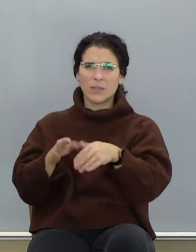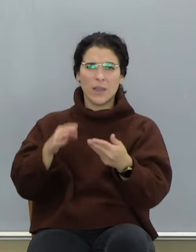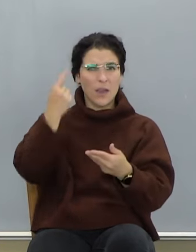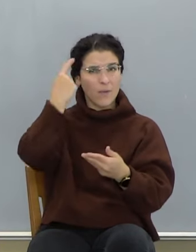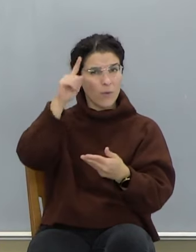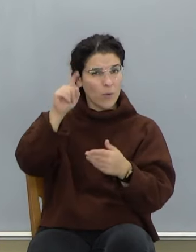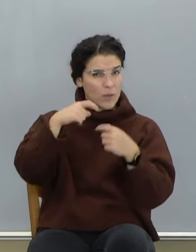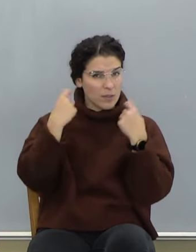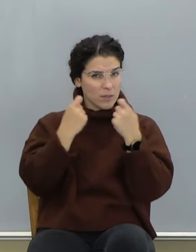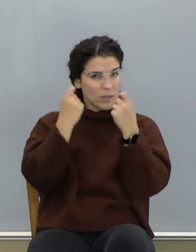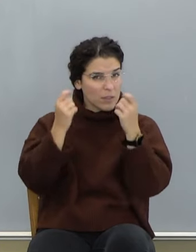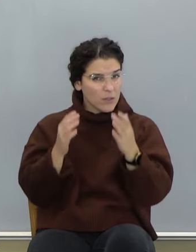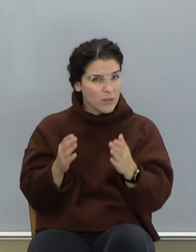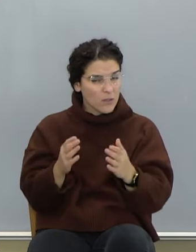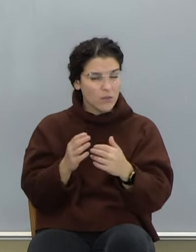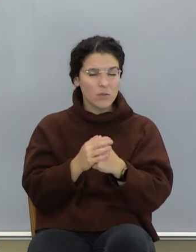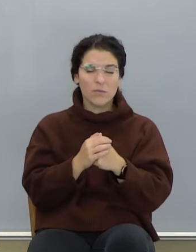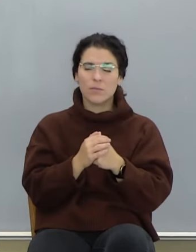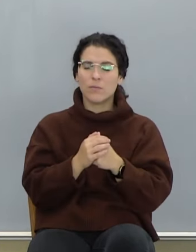See,